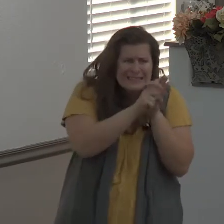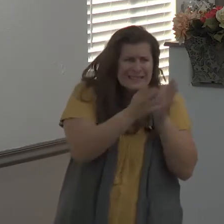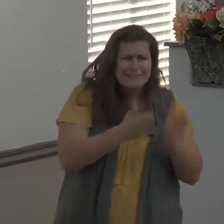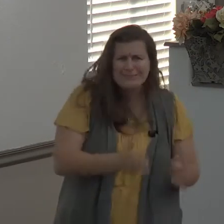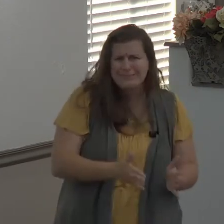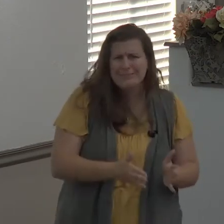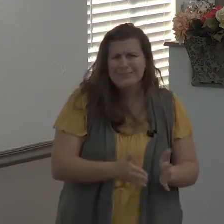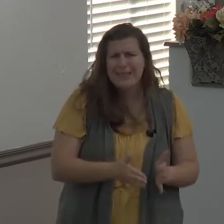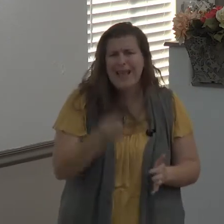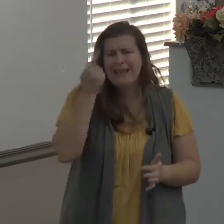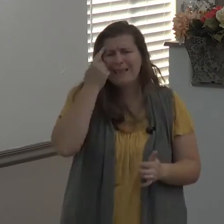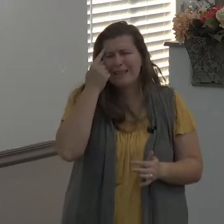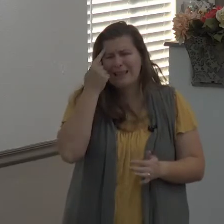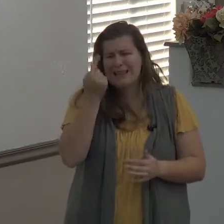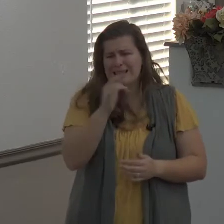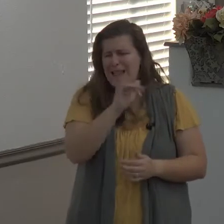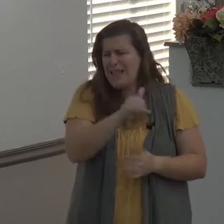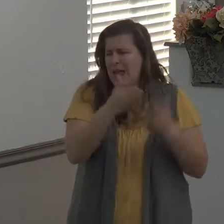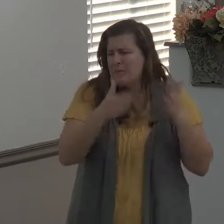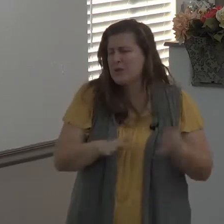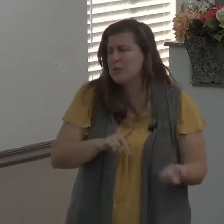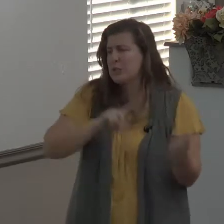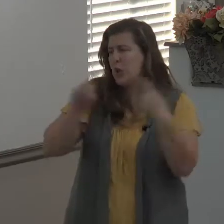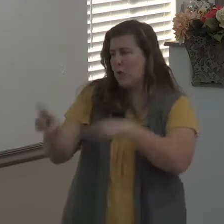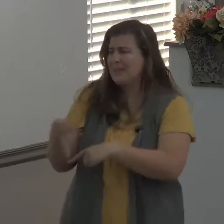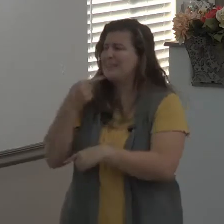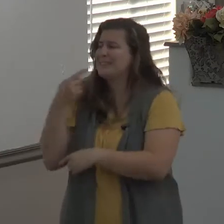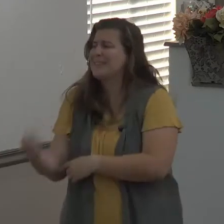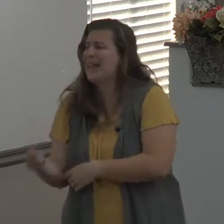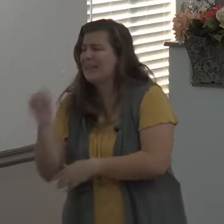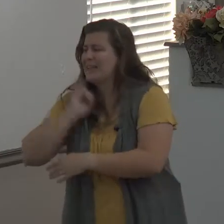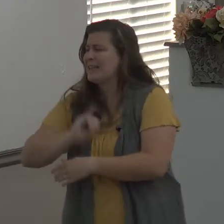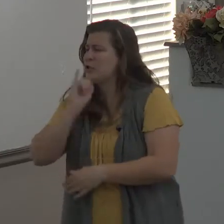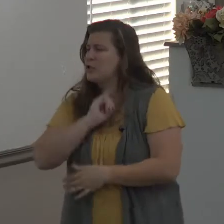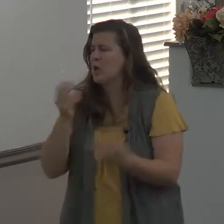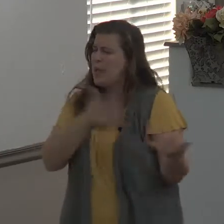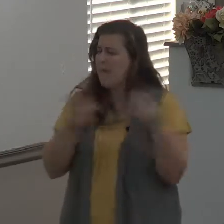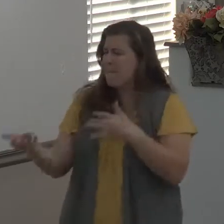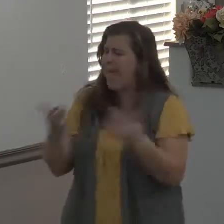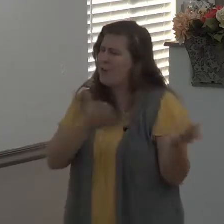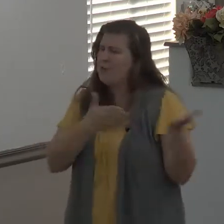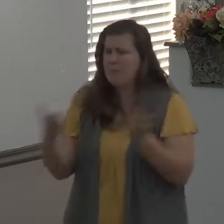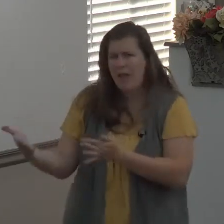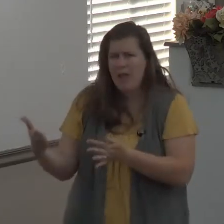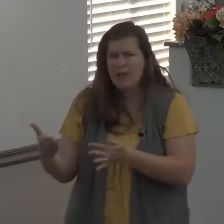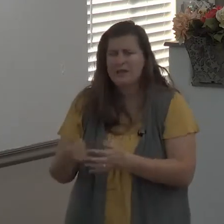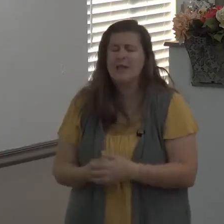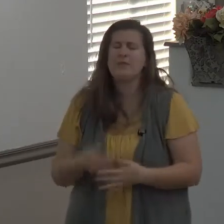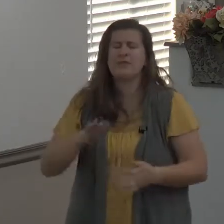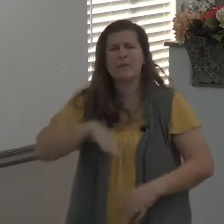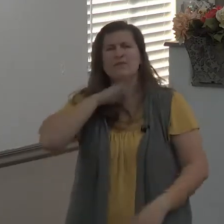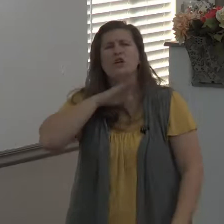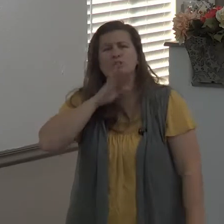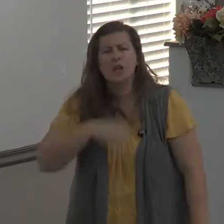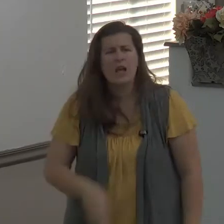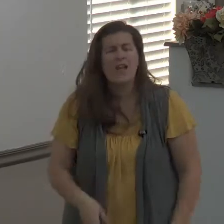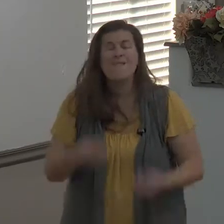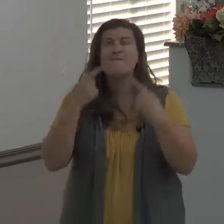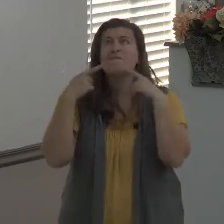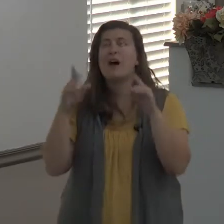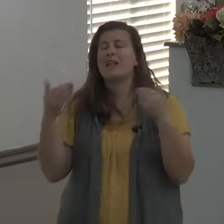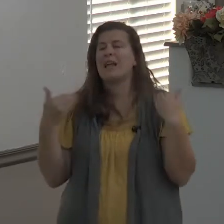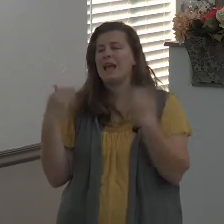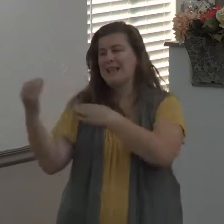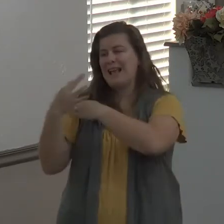midst. He thinks that somebody, one of his inner circle, is telling the king of Israel what the battle plans